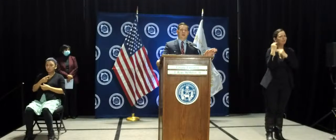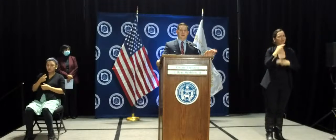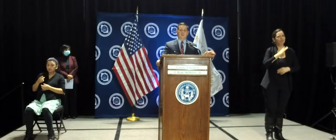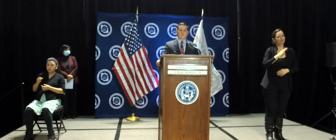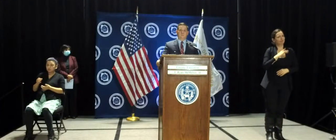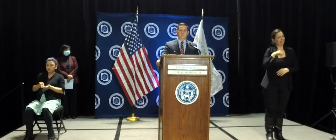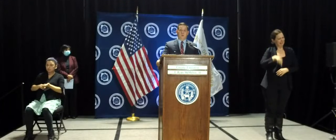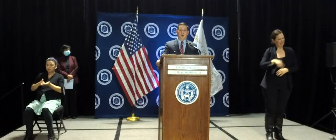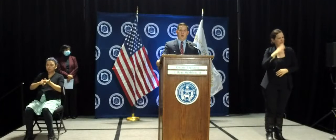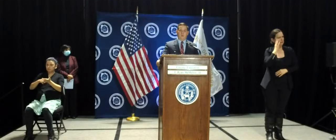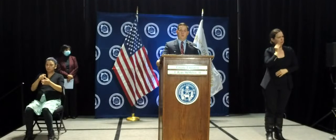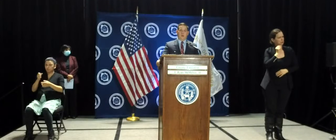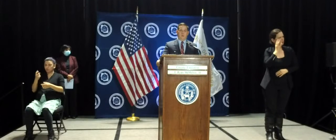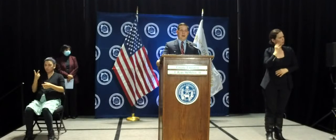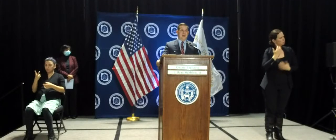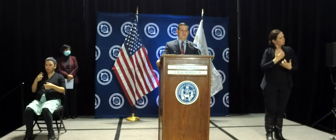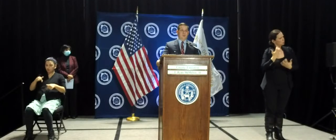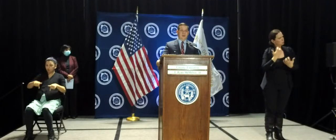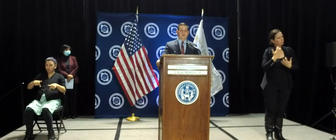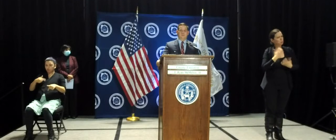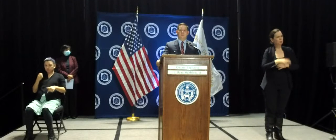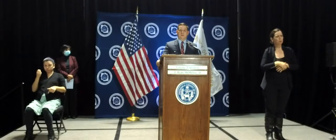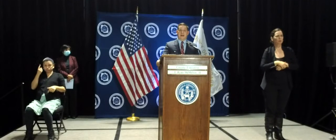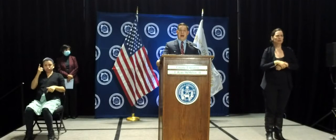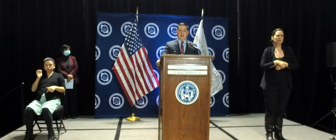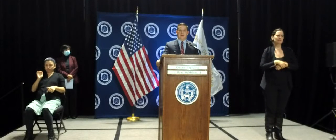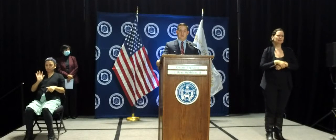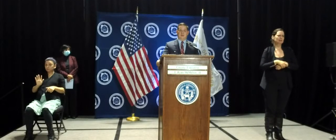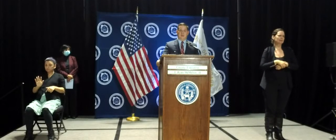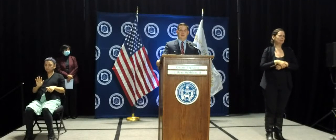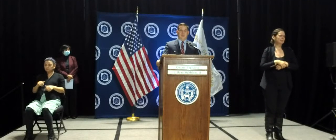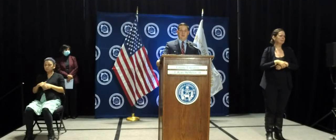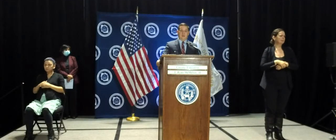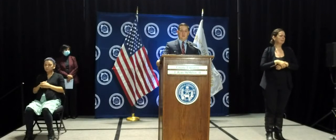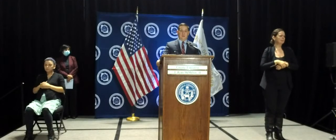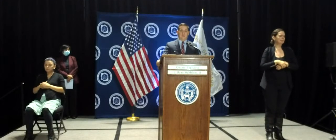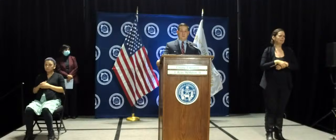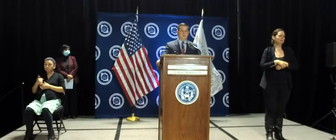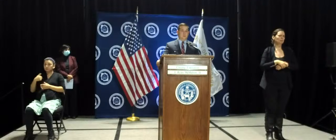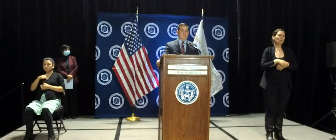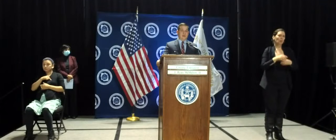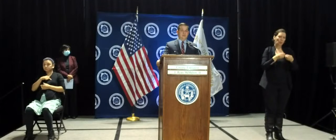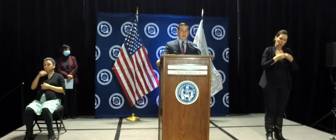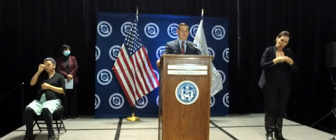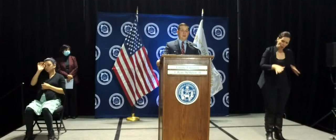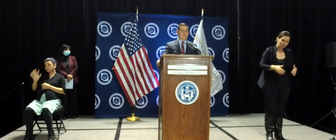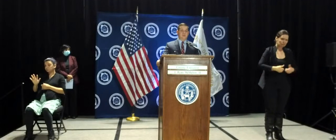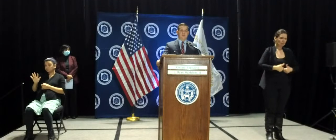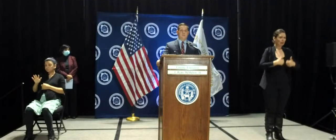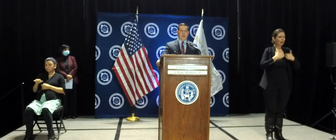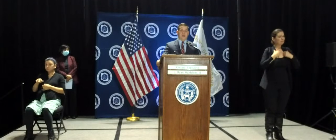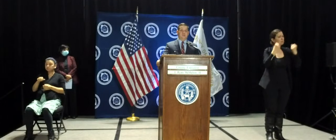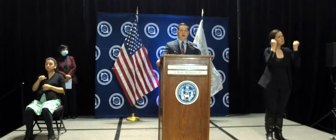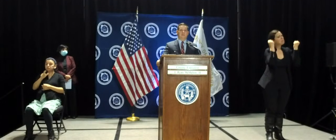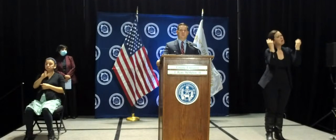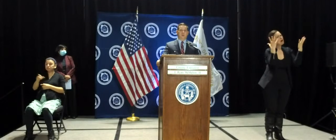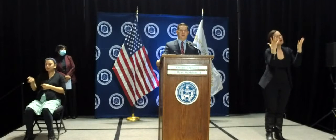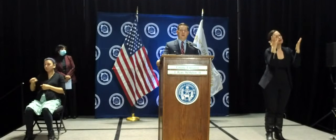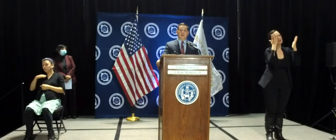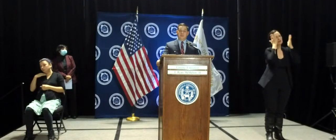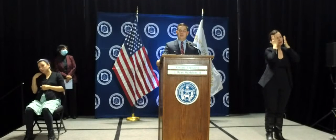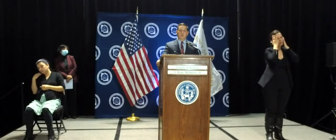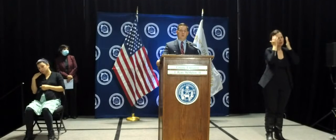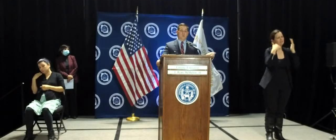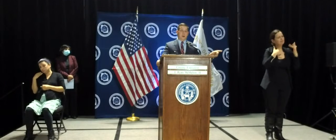week people get it. When I have to announce people dying, and that this is a bad spot to